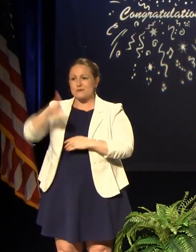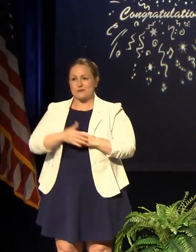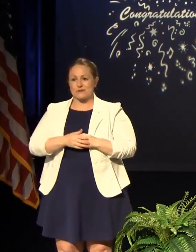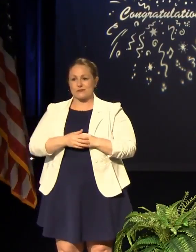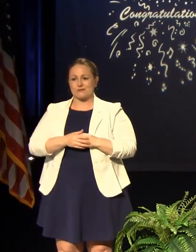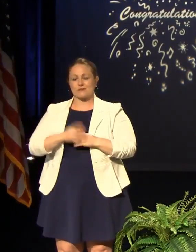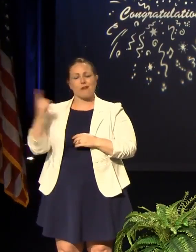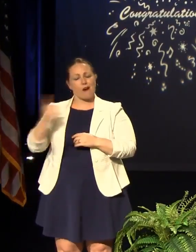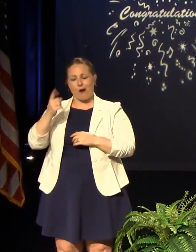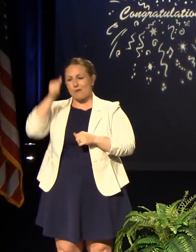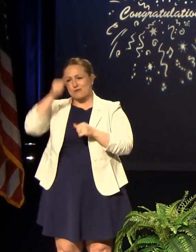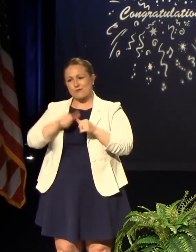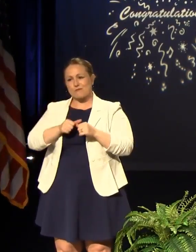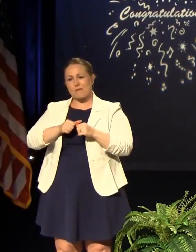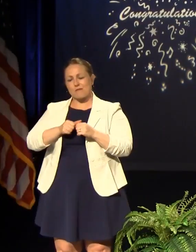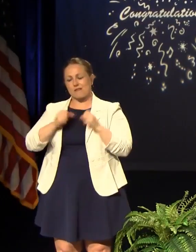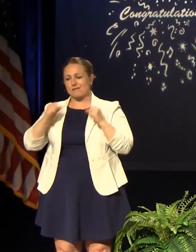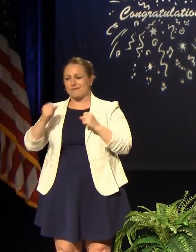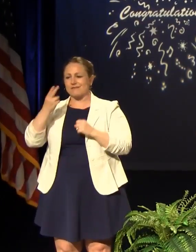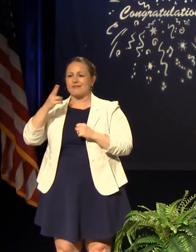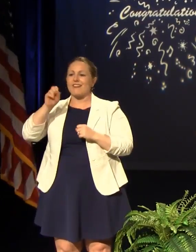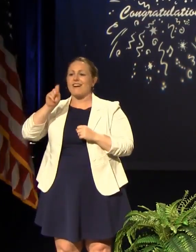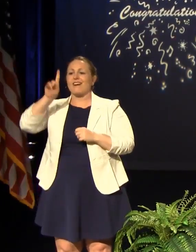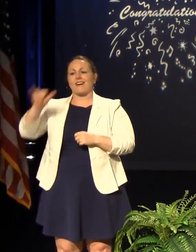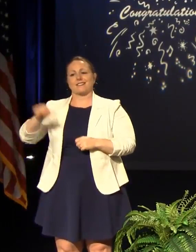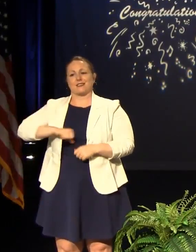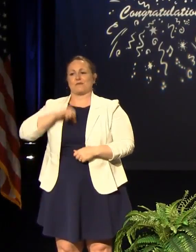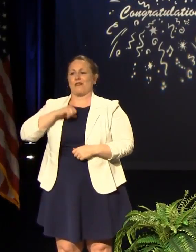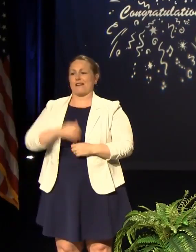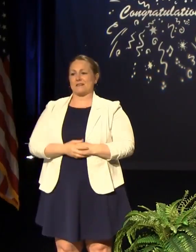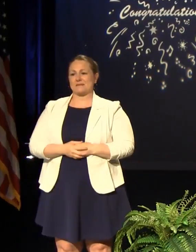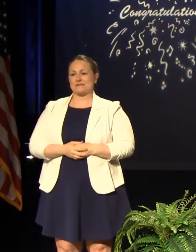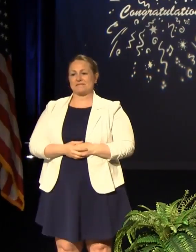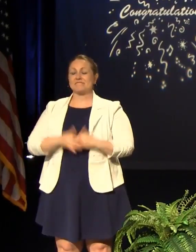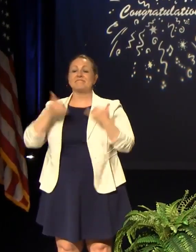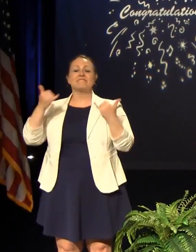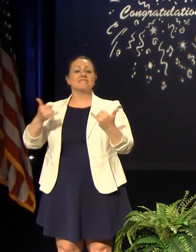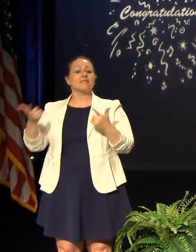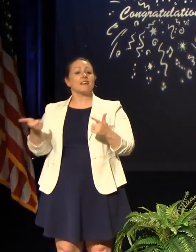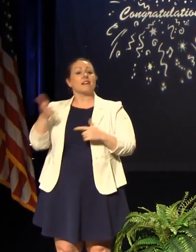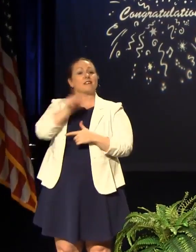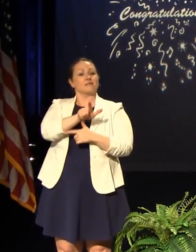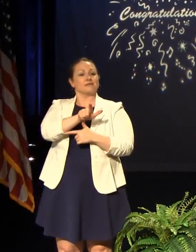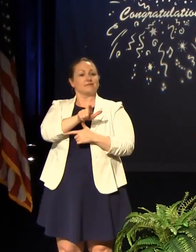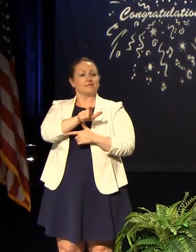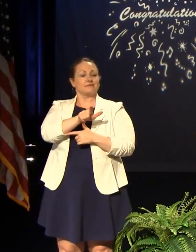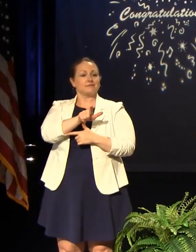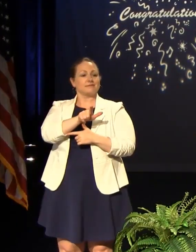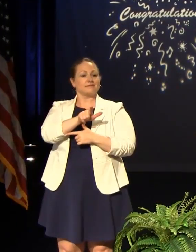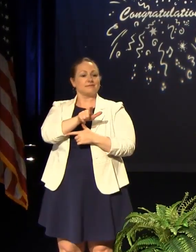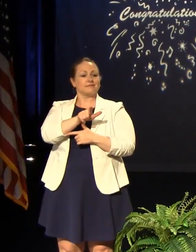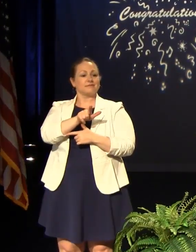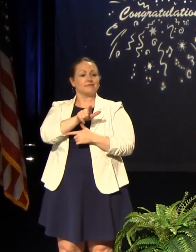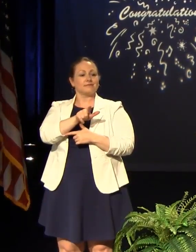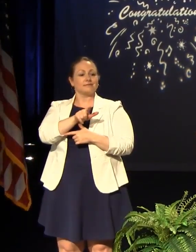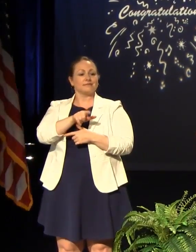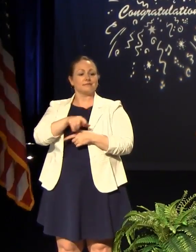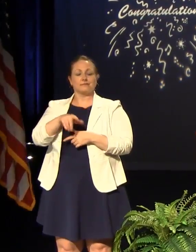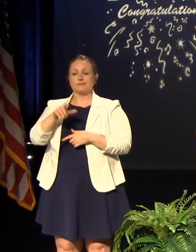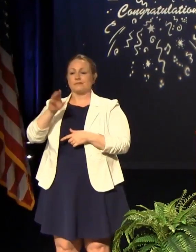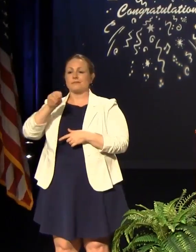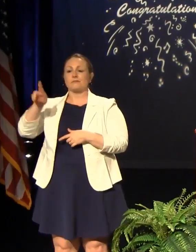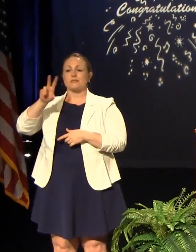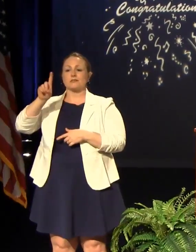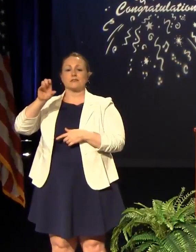always remember your Husky pride. Now I'd like to pass the microphone off to